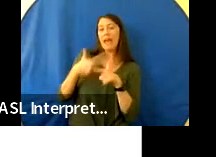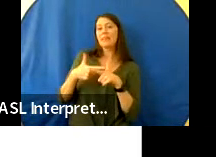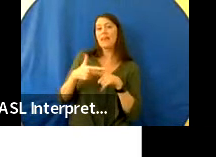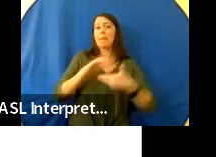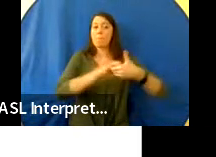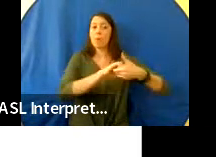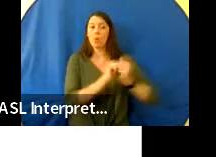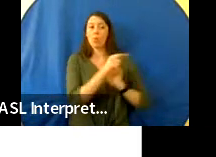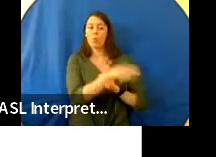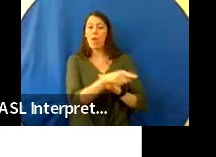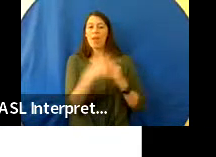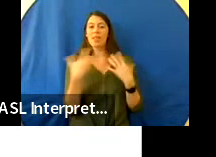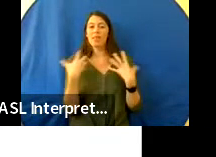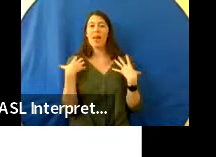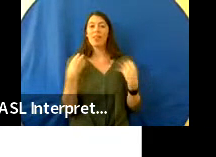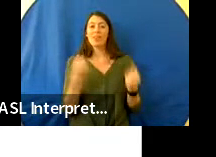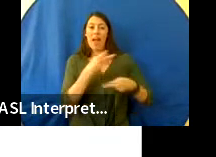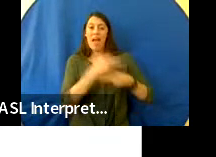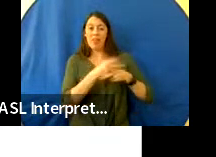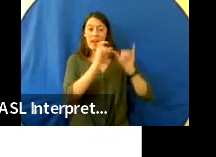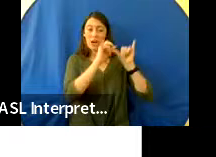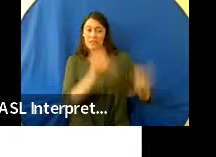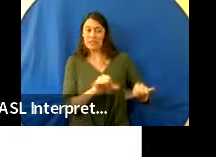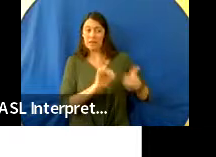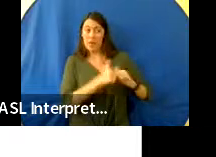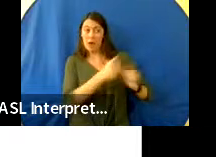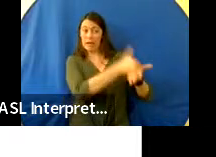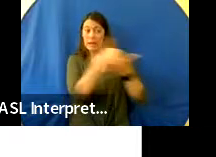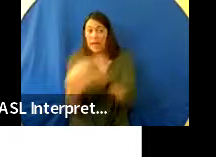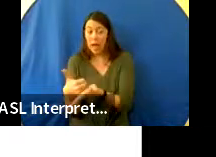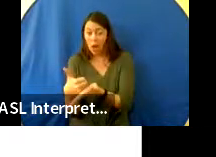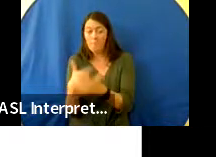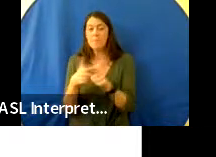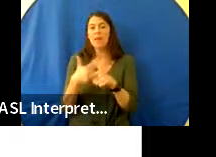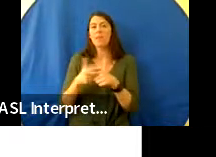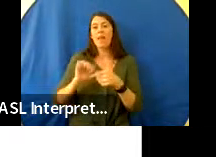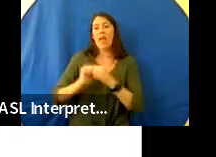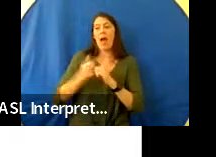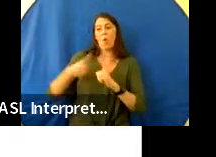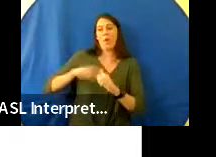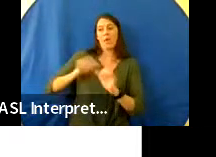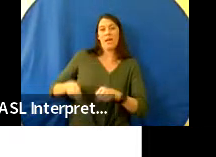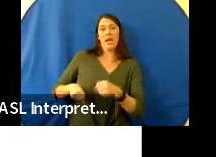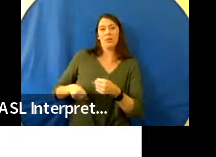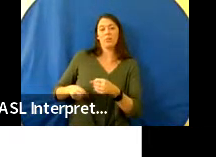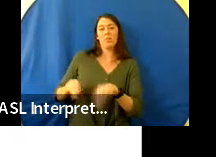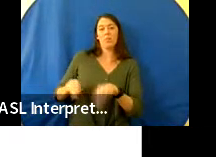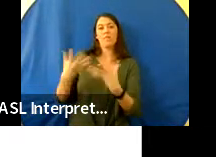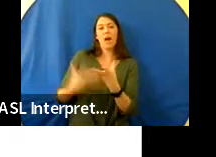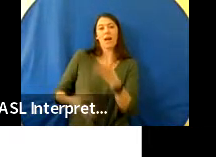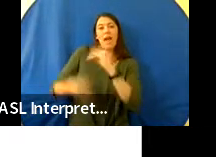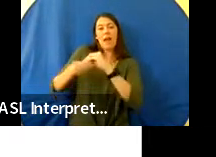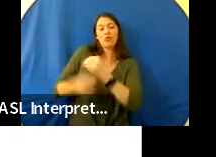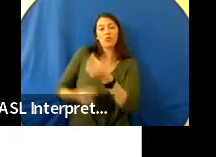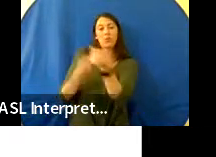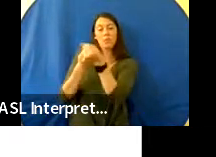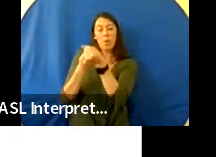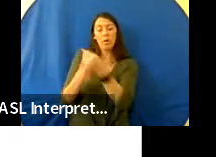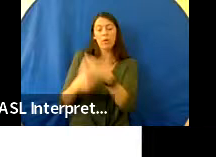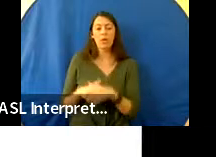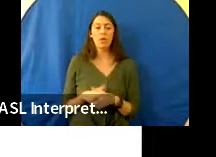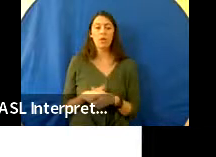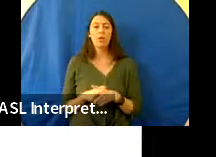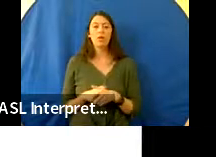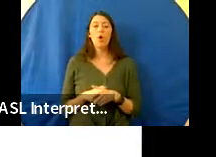what our healthcare partners can do versus what gap we will be filling. And in terms of our testing, we want to continue to